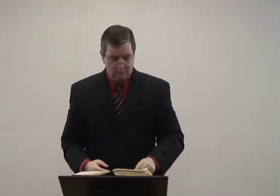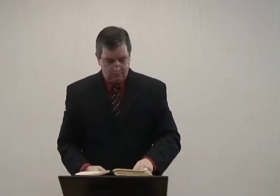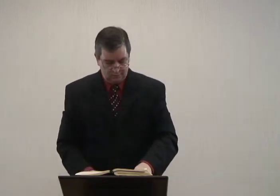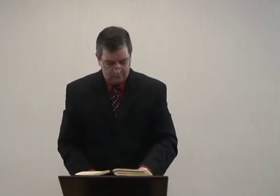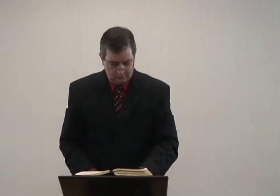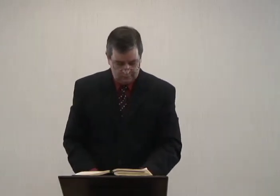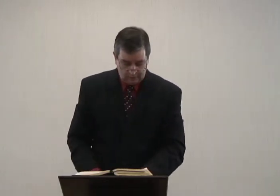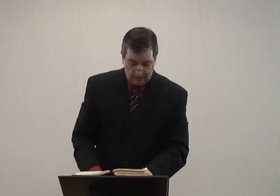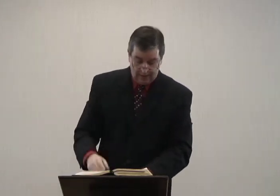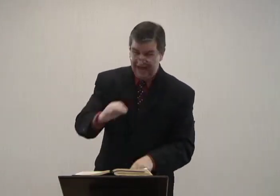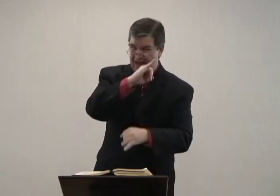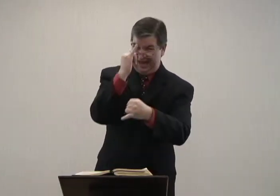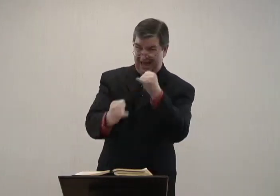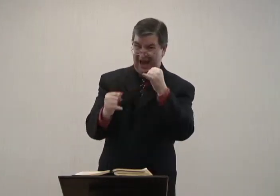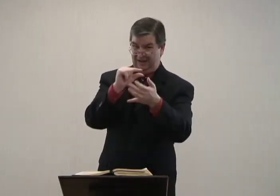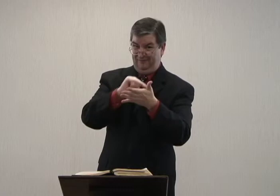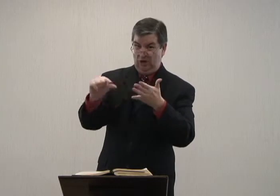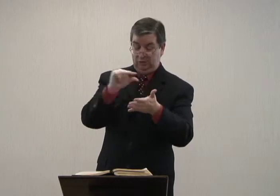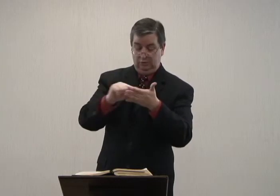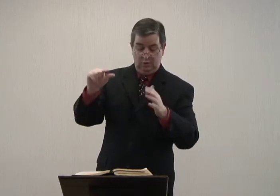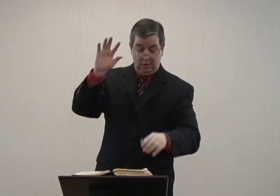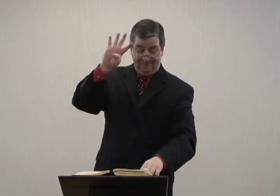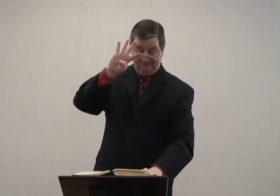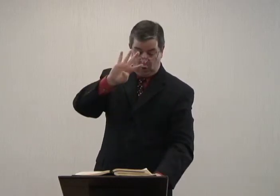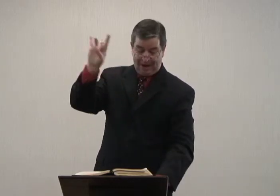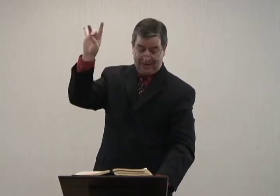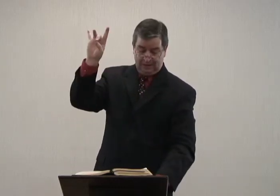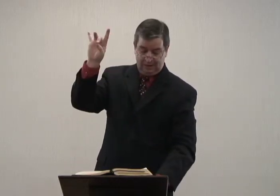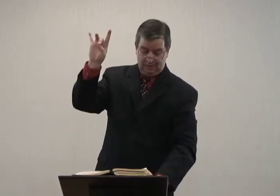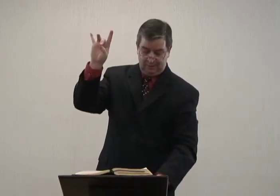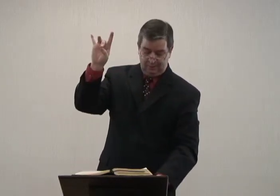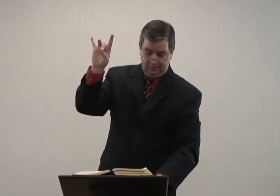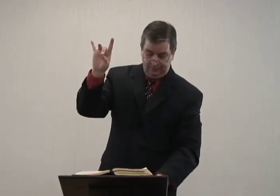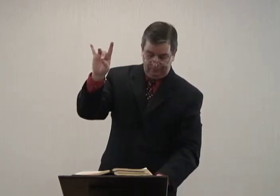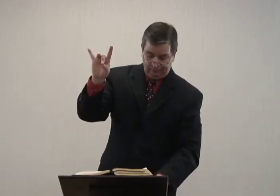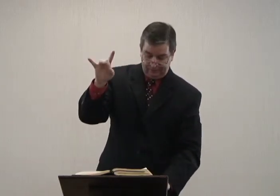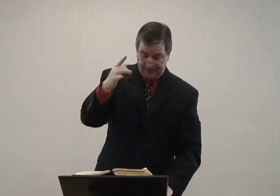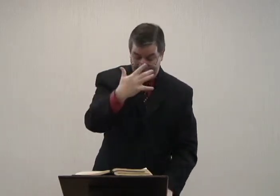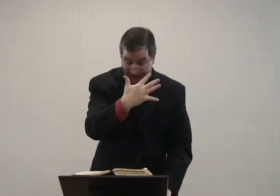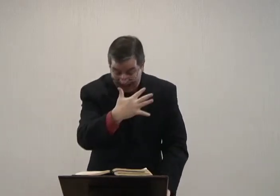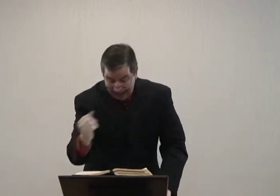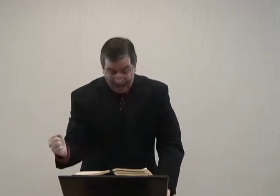and do right. Last verse. Verse 48.